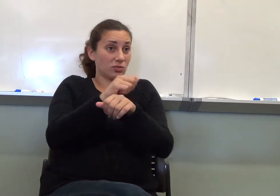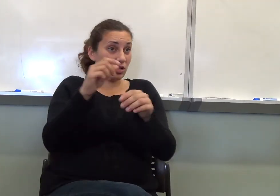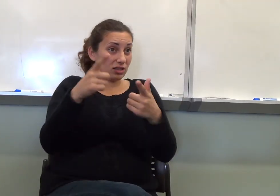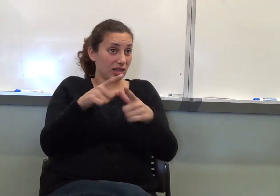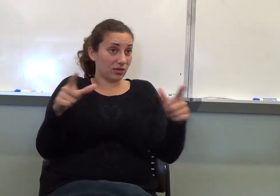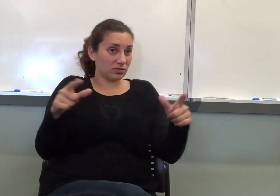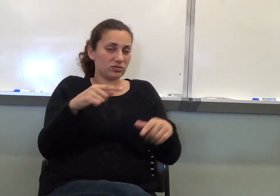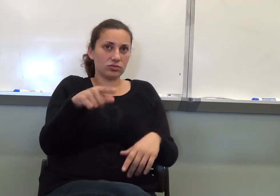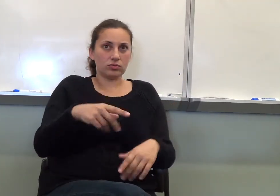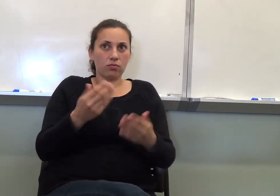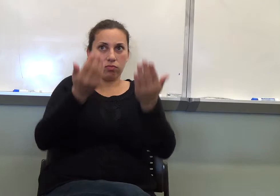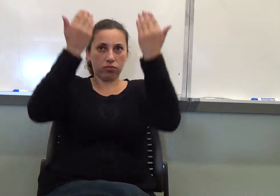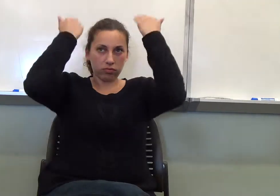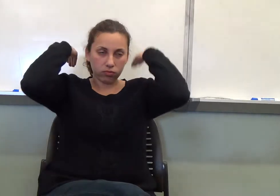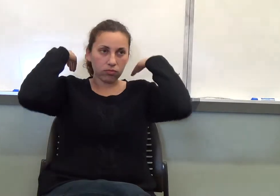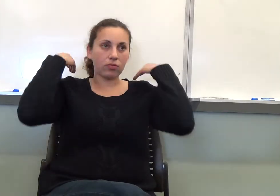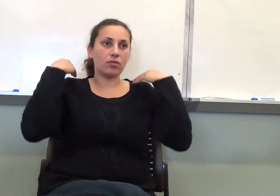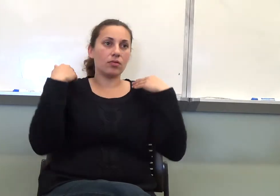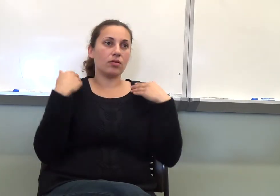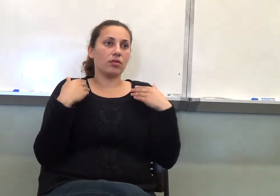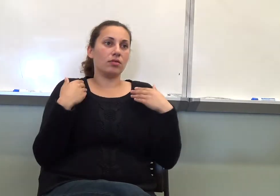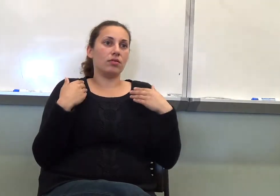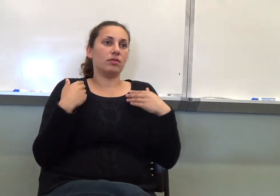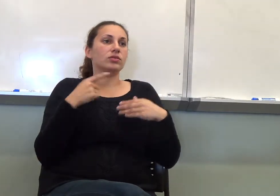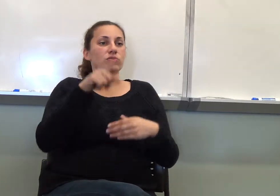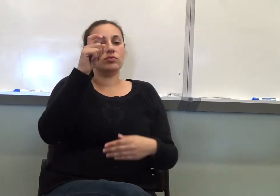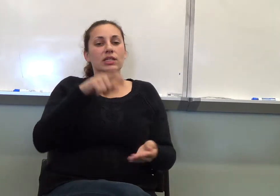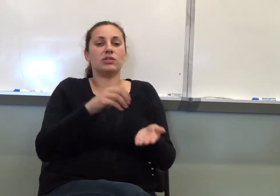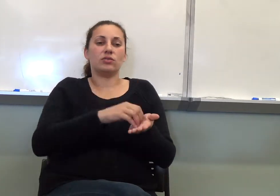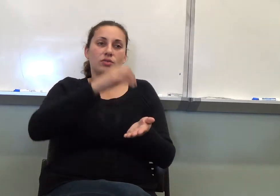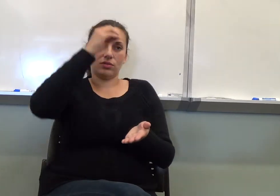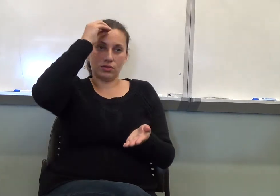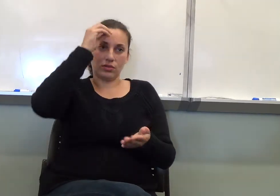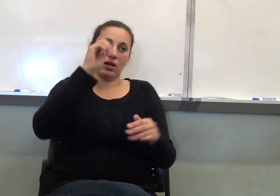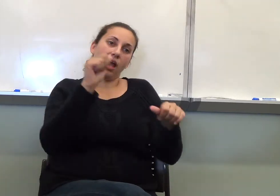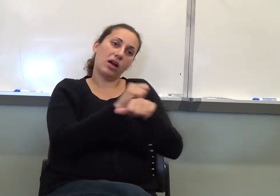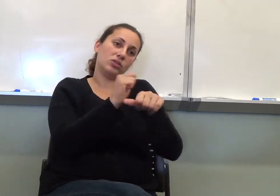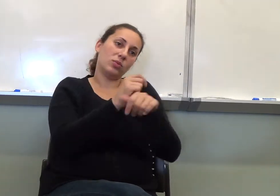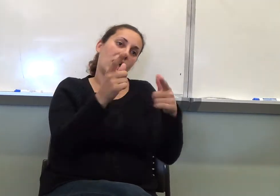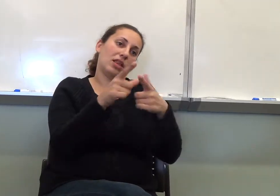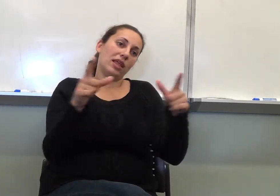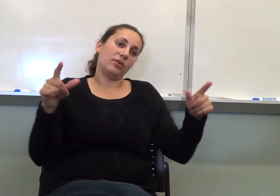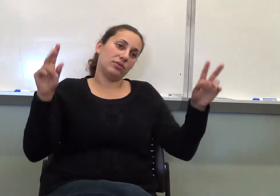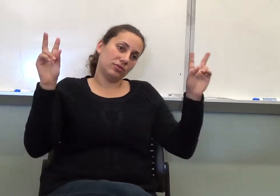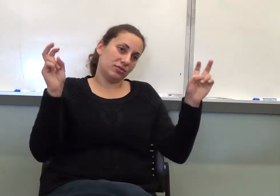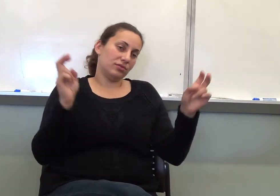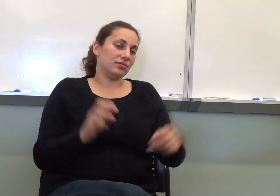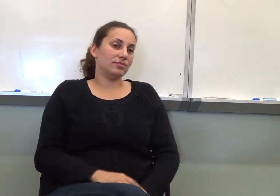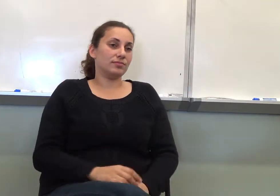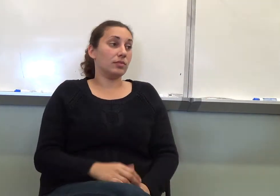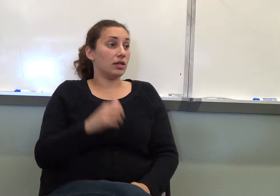it's jargon. So you got to learn the language. Any others in 11.2?